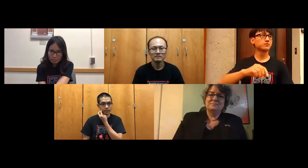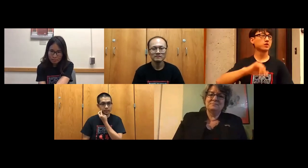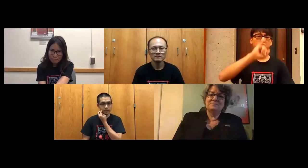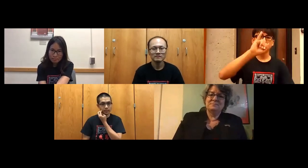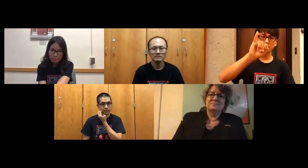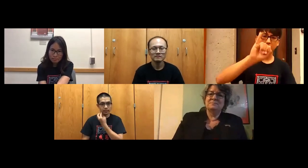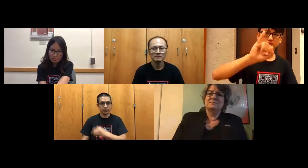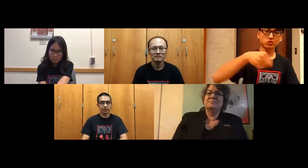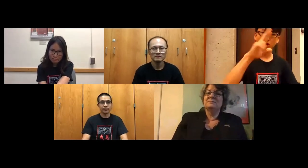Let's see.